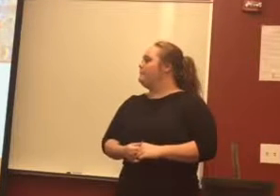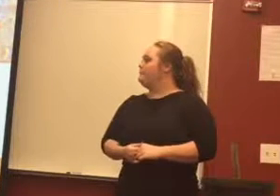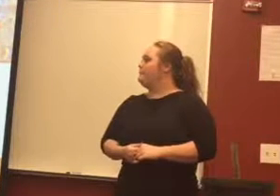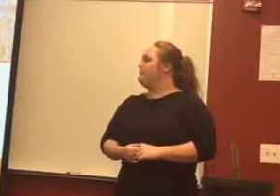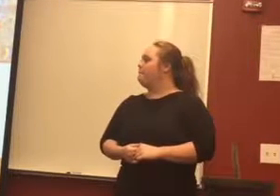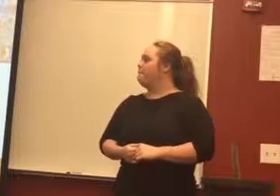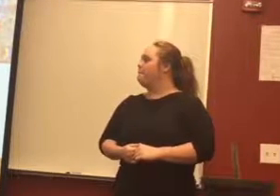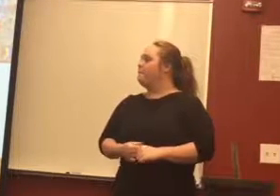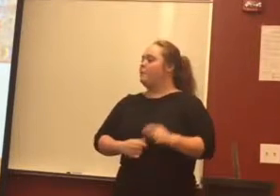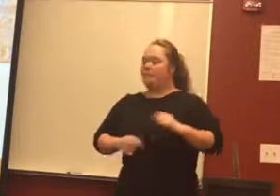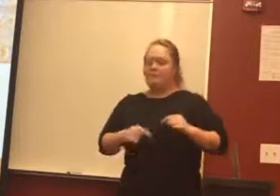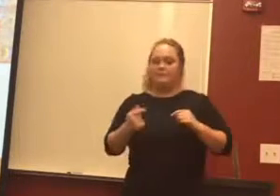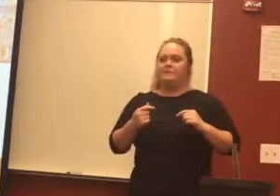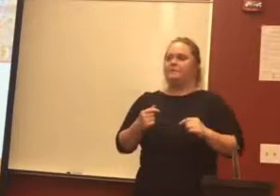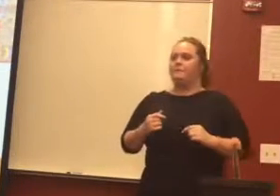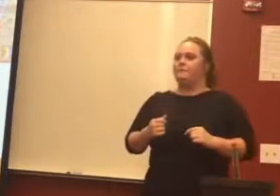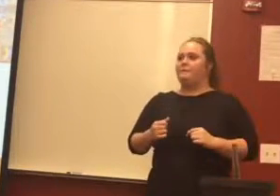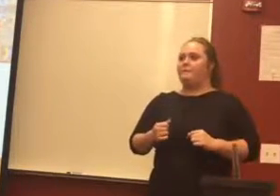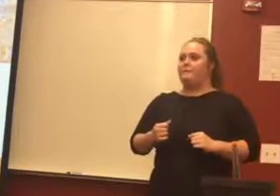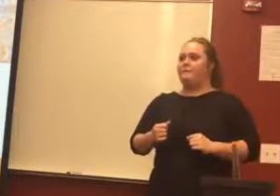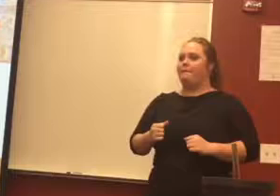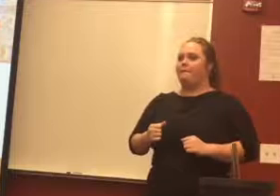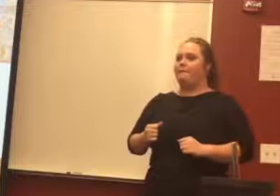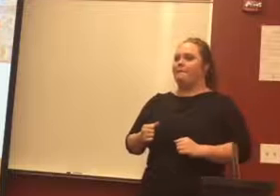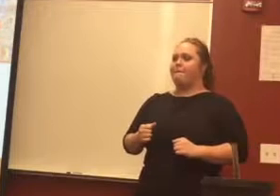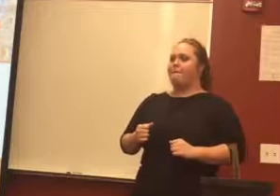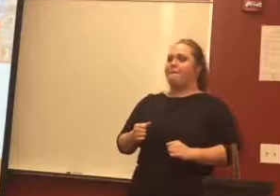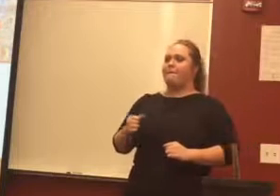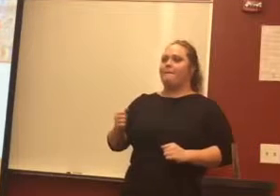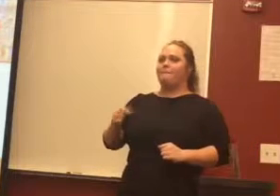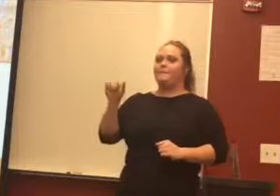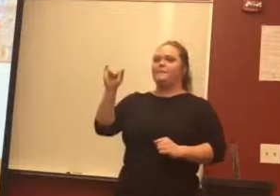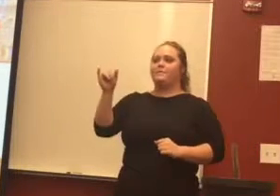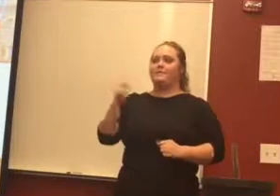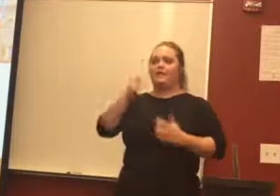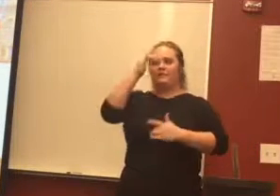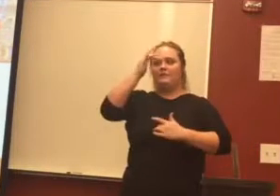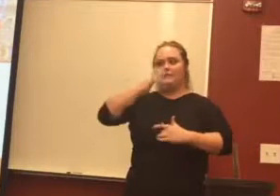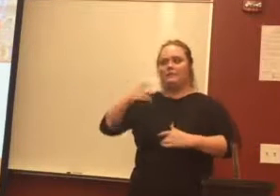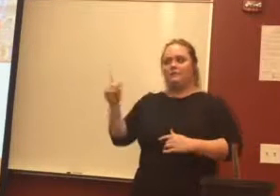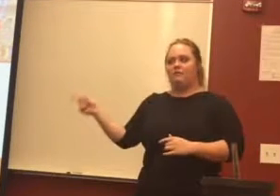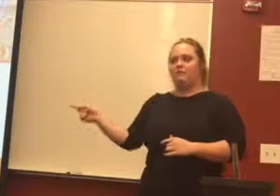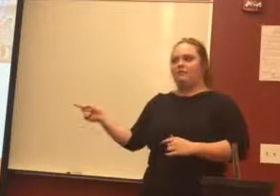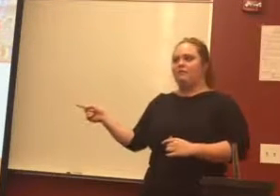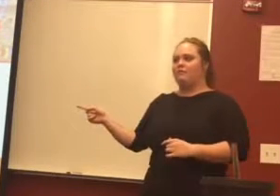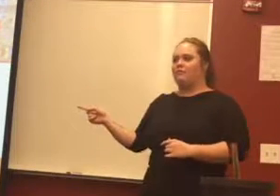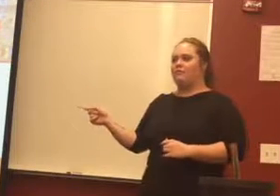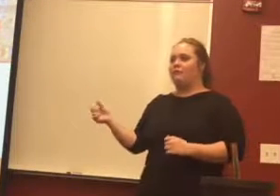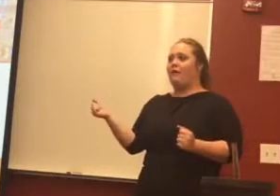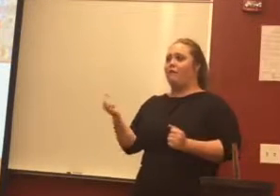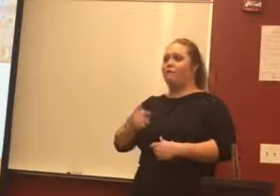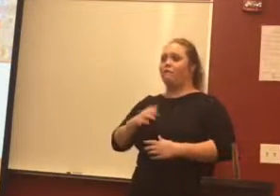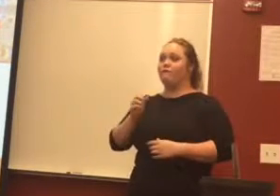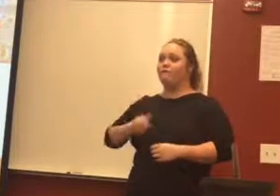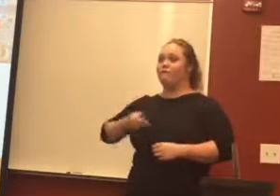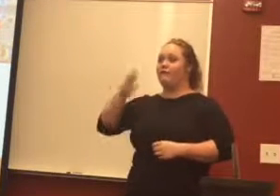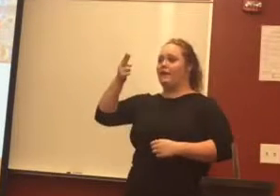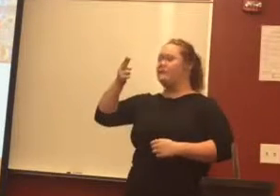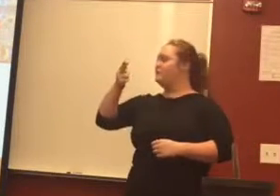So, like, I have a panic attack. It's called colorophobia. Oh, that's it, yeah. I don't know how to do colorophobia,